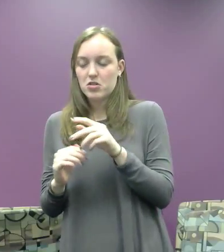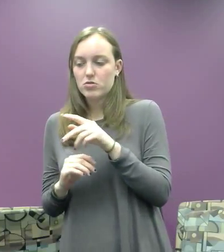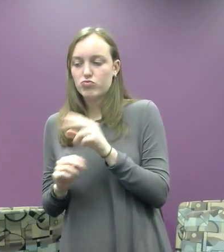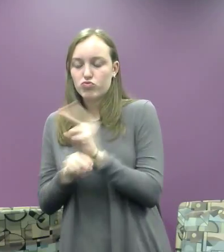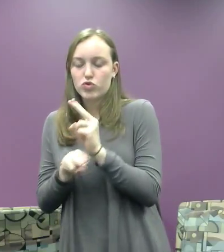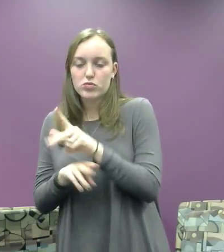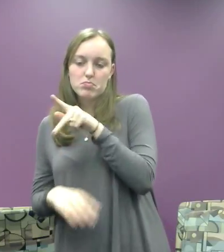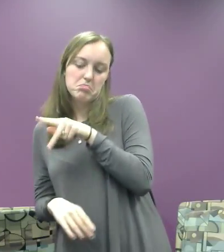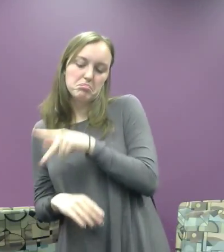by,